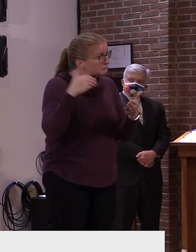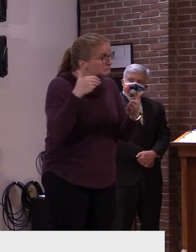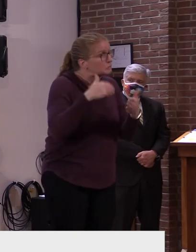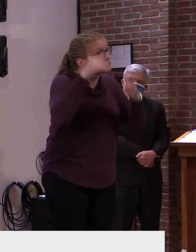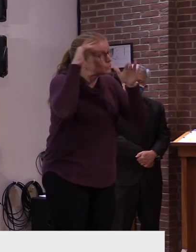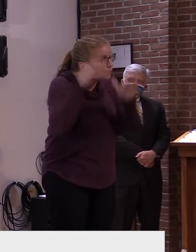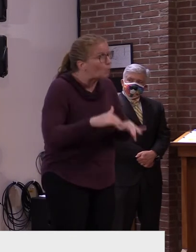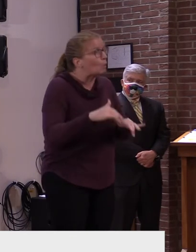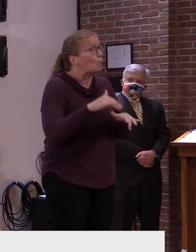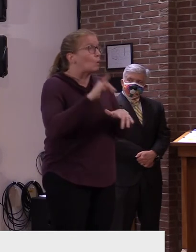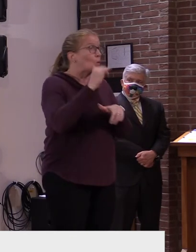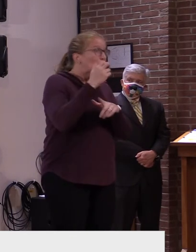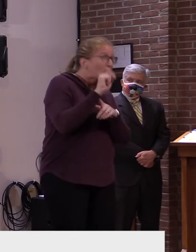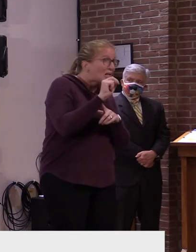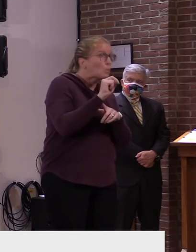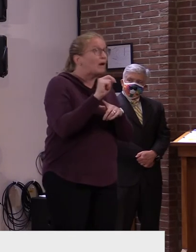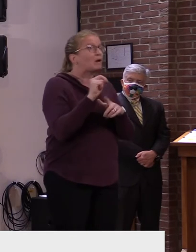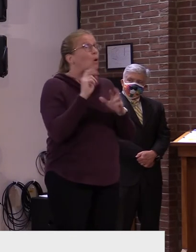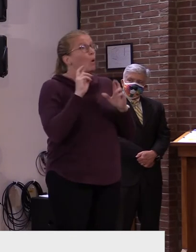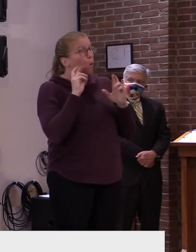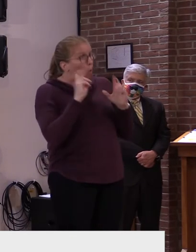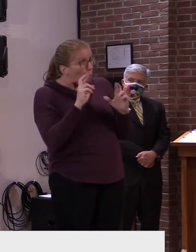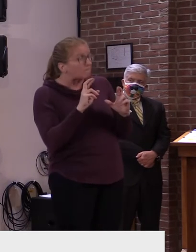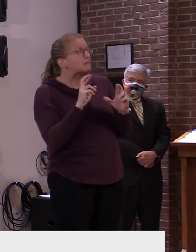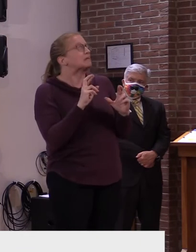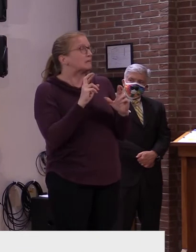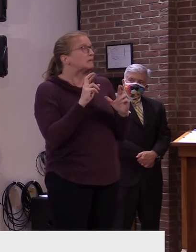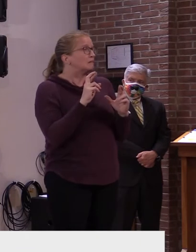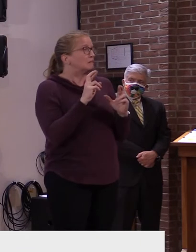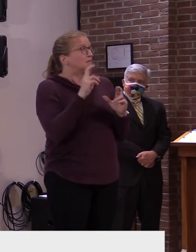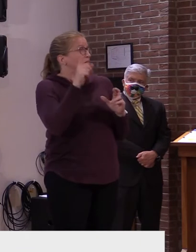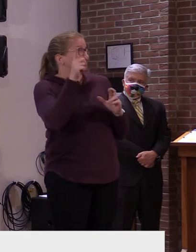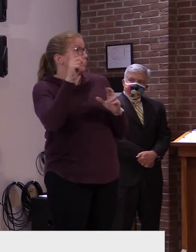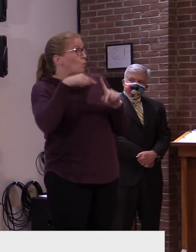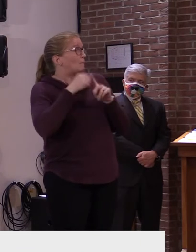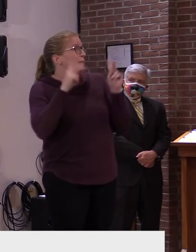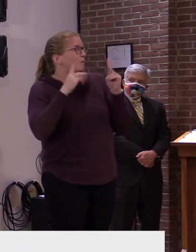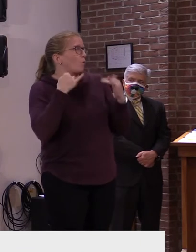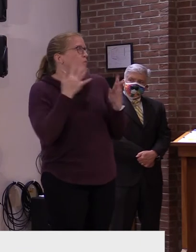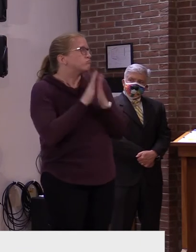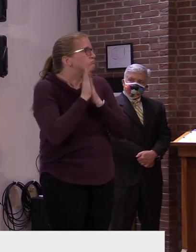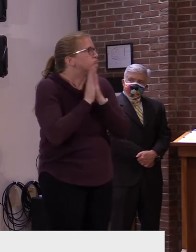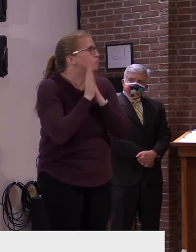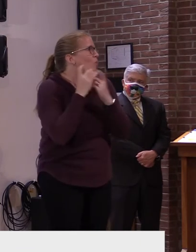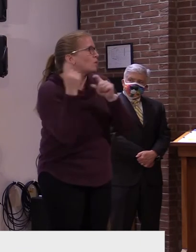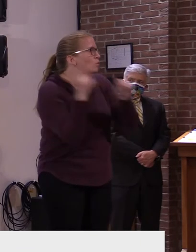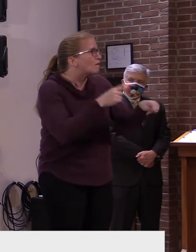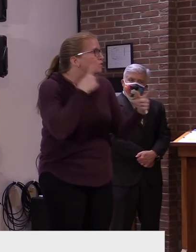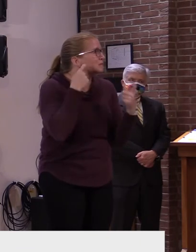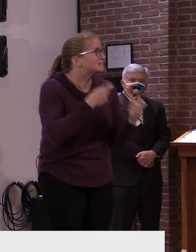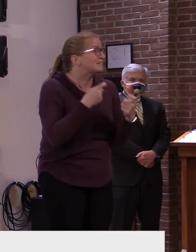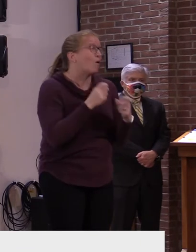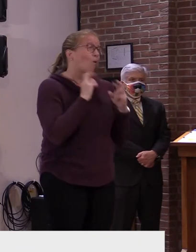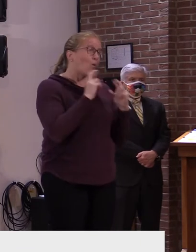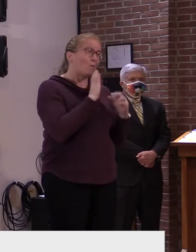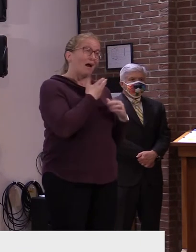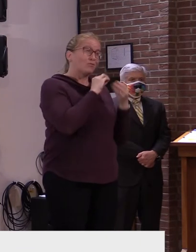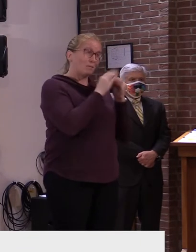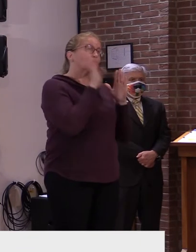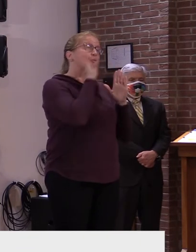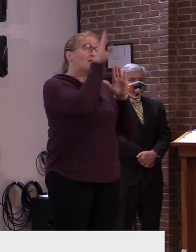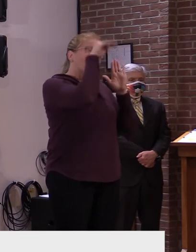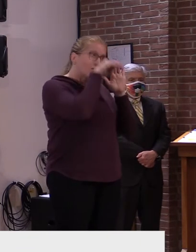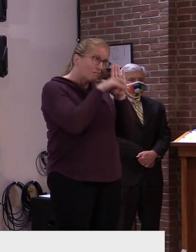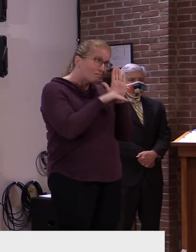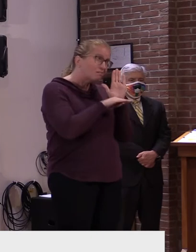um attractive for skiers and so forth we'll be in a different position but that's why we have to take some of the steps now uh